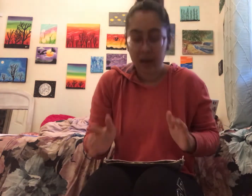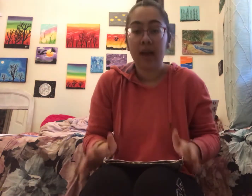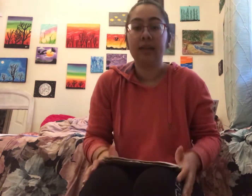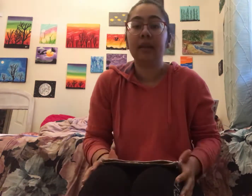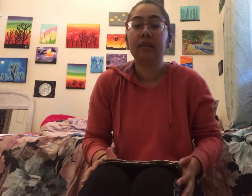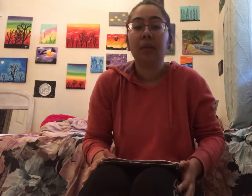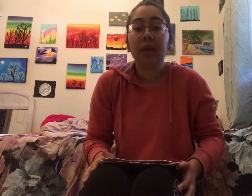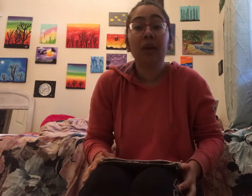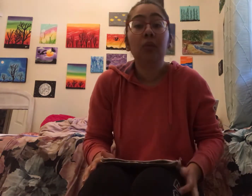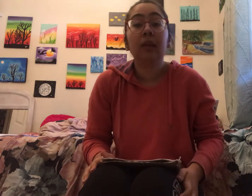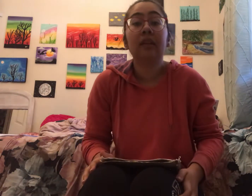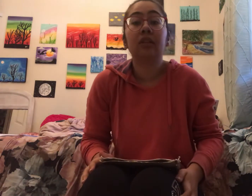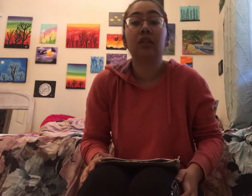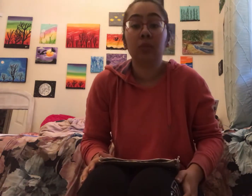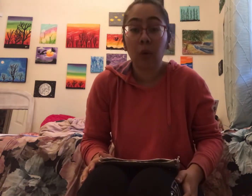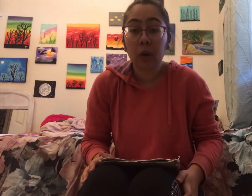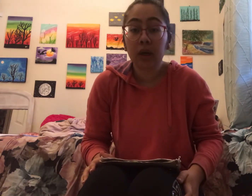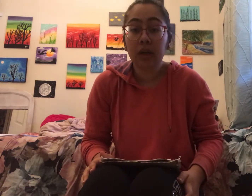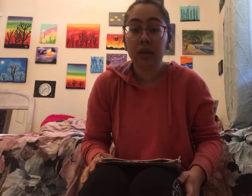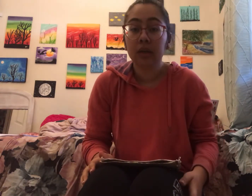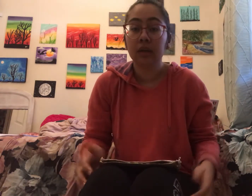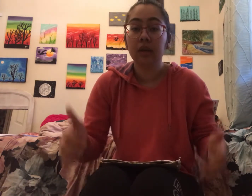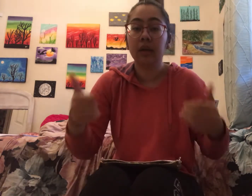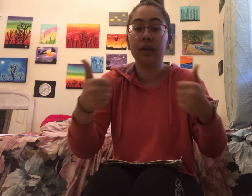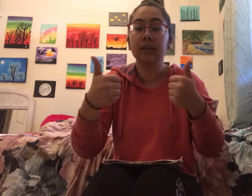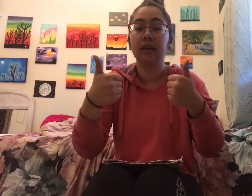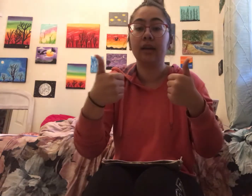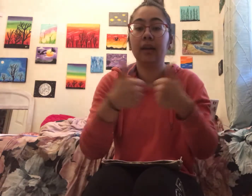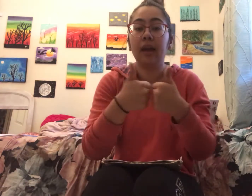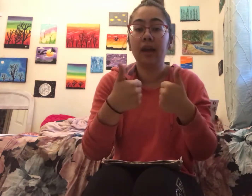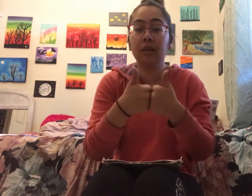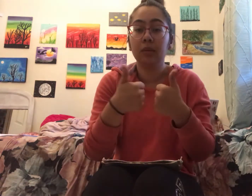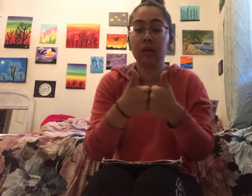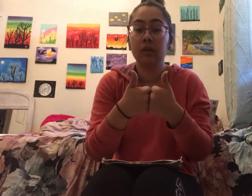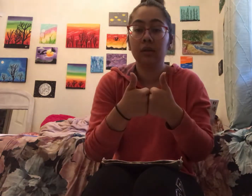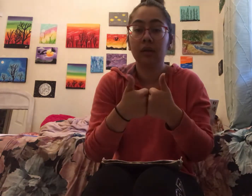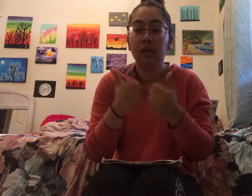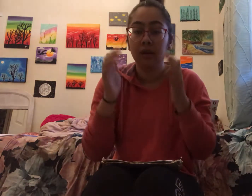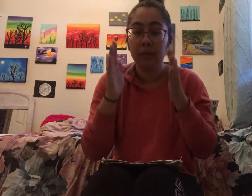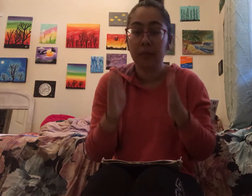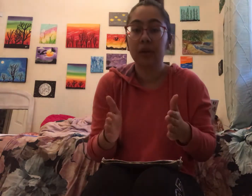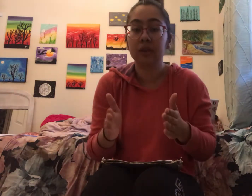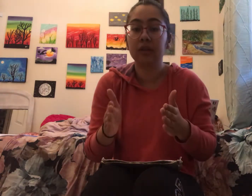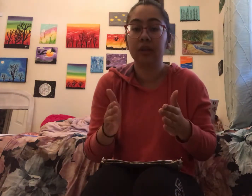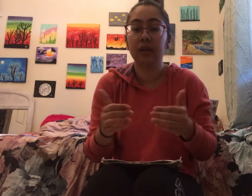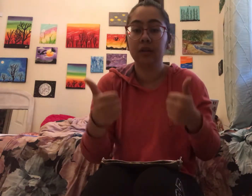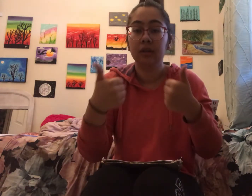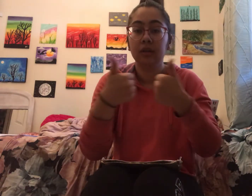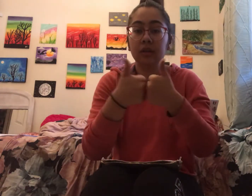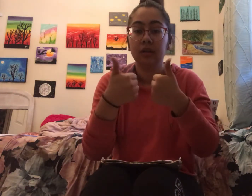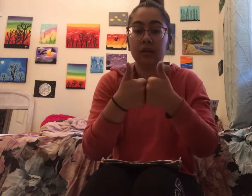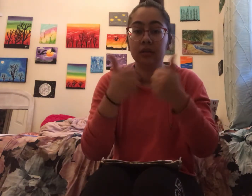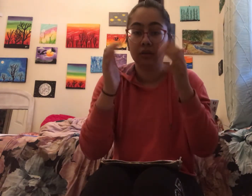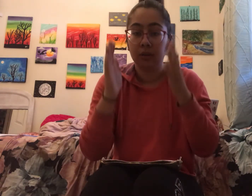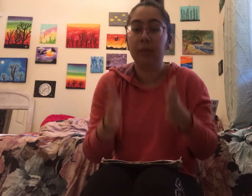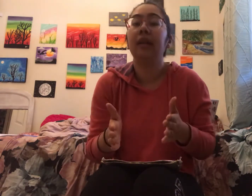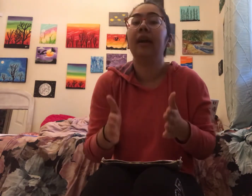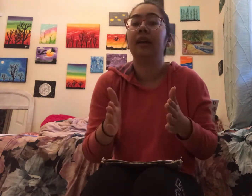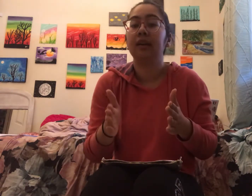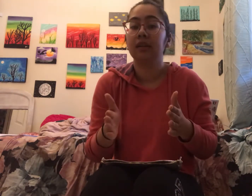And then somebody who plays a sport, you're going to sign game, person. So player.